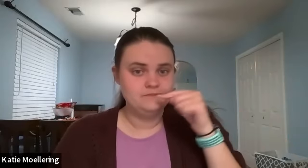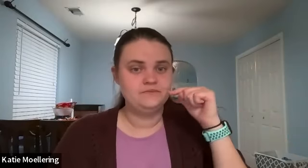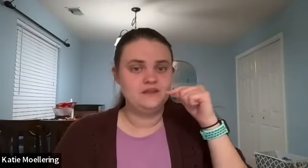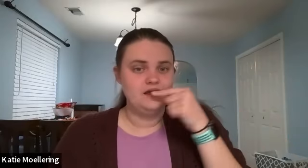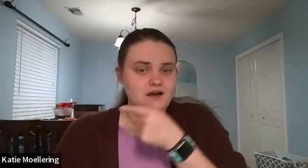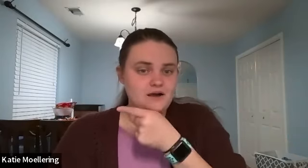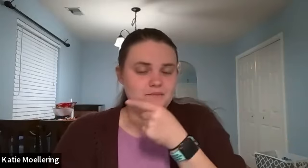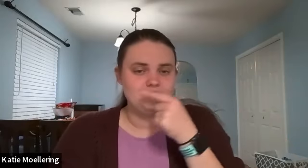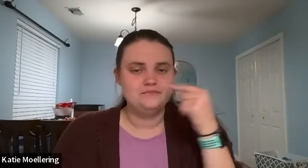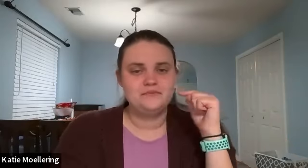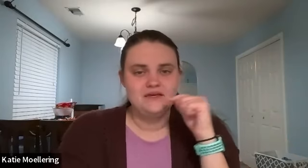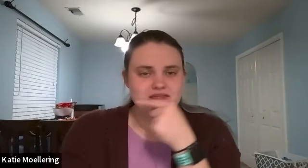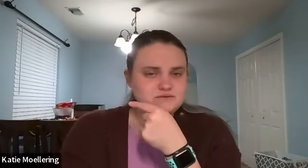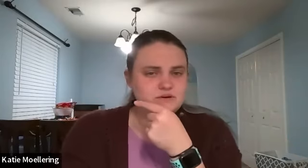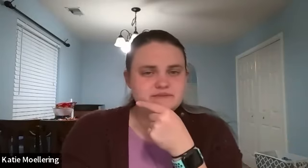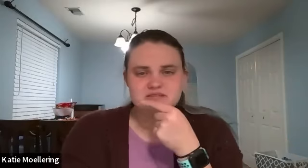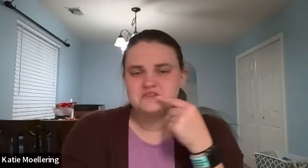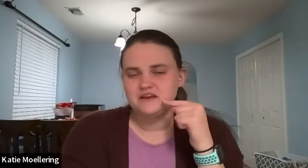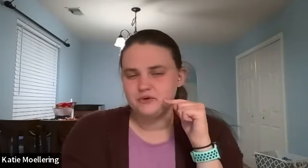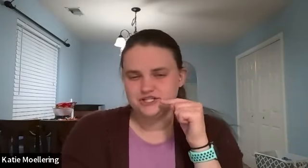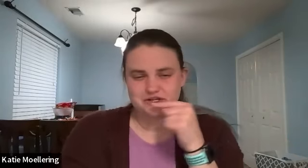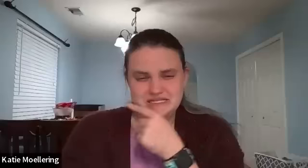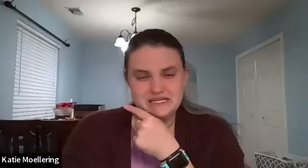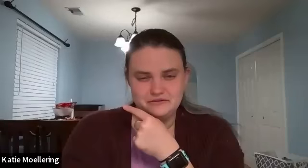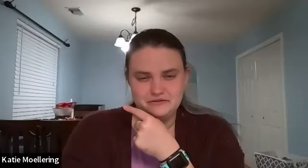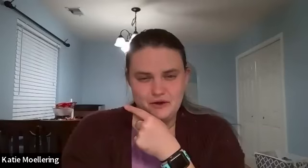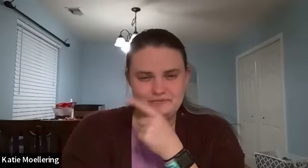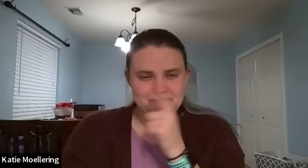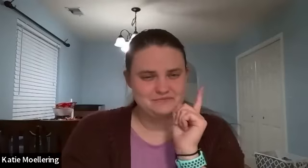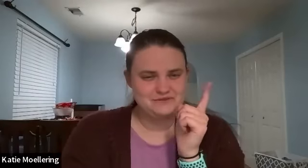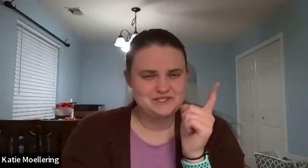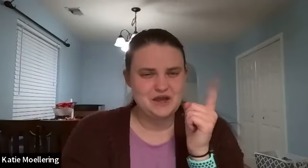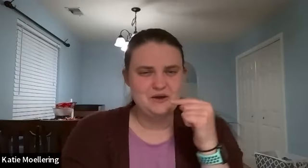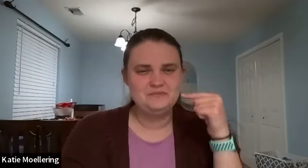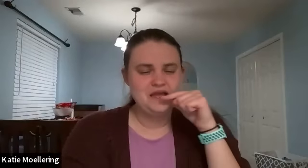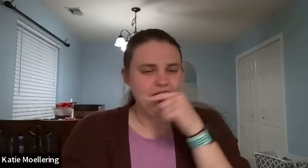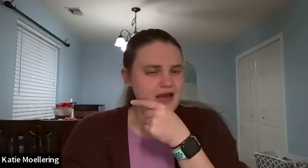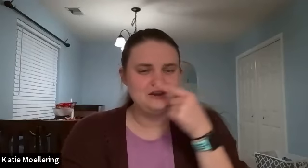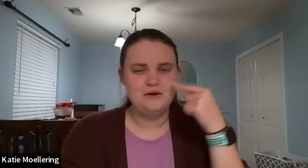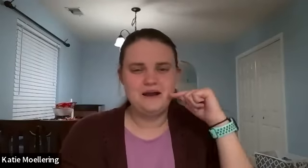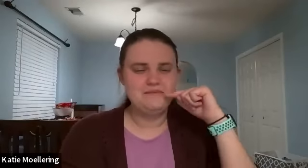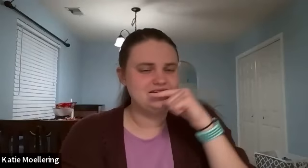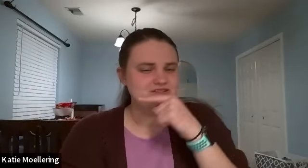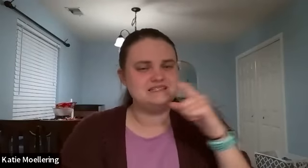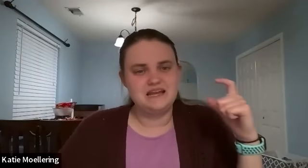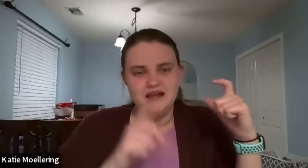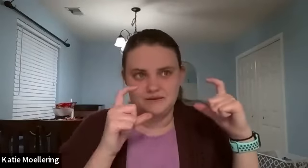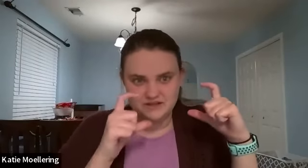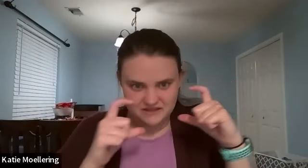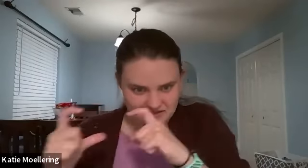Corn. This one always makes me think of brushing your teeth though. So I don't know. My mind is always like, I'm going to think this